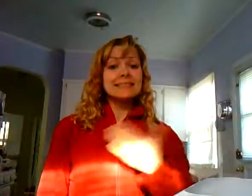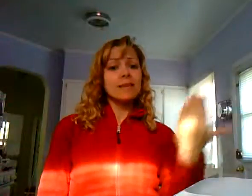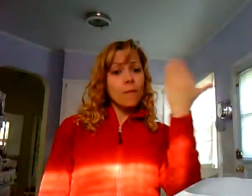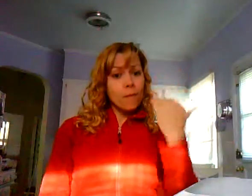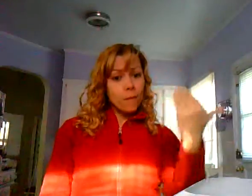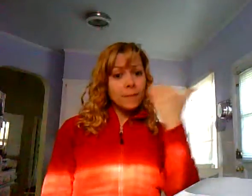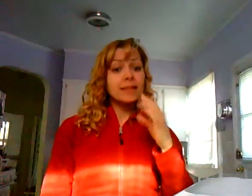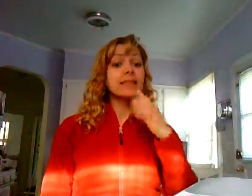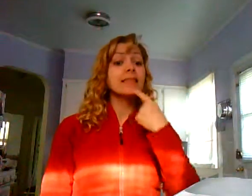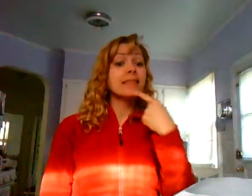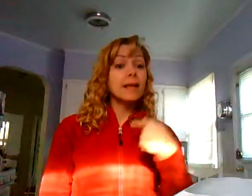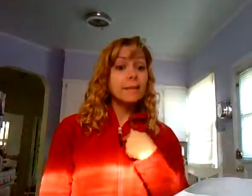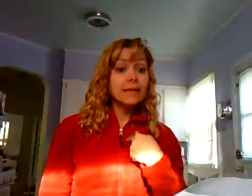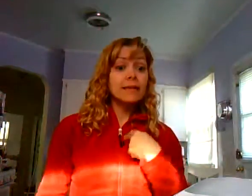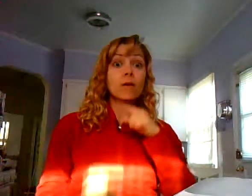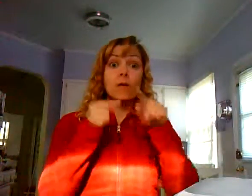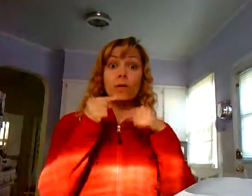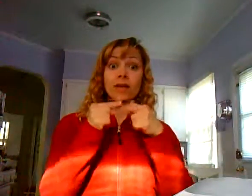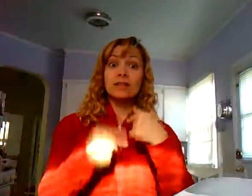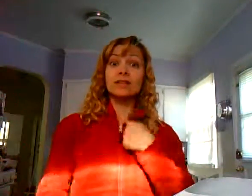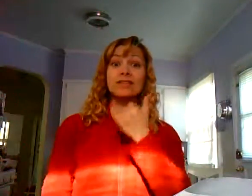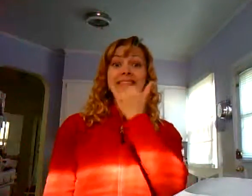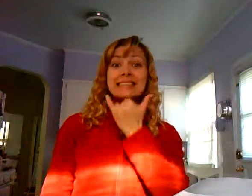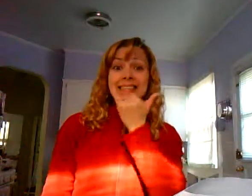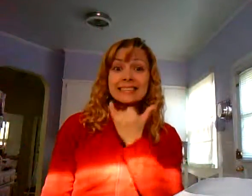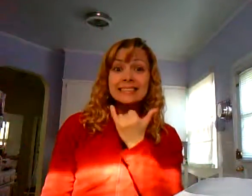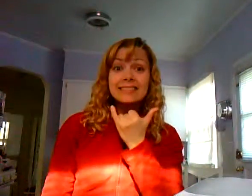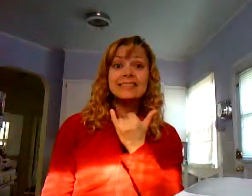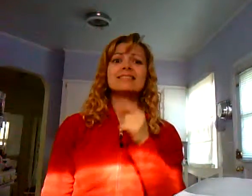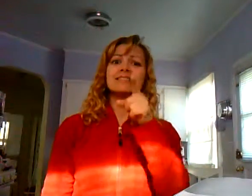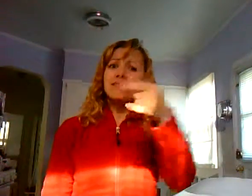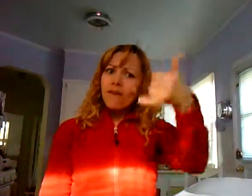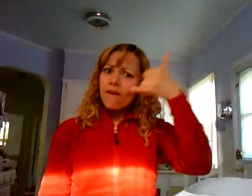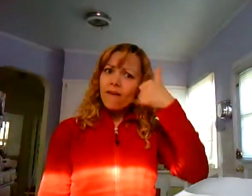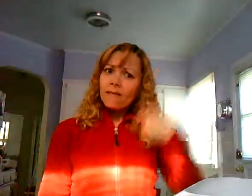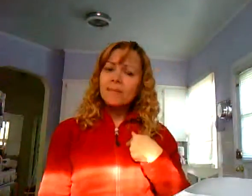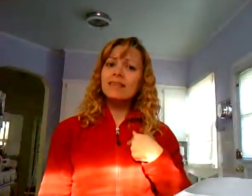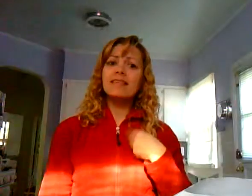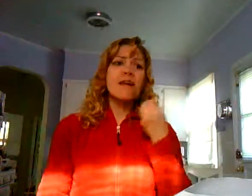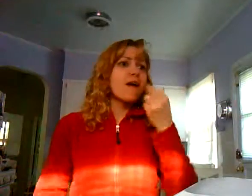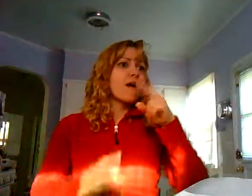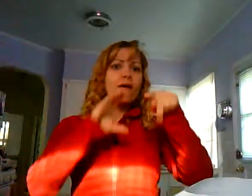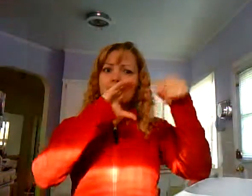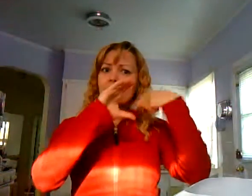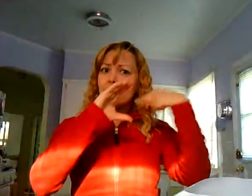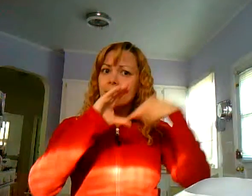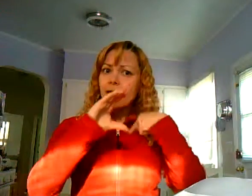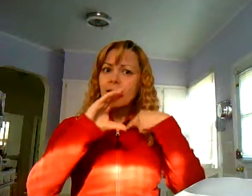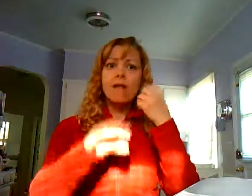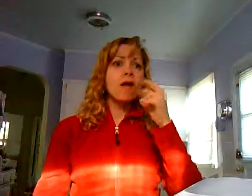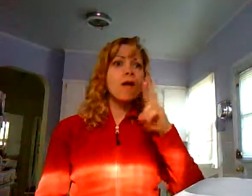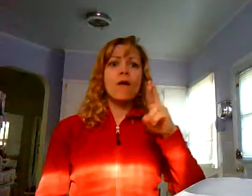for example. I want you to tell me if I sent. Call me. Or email me.